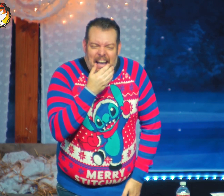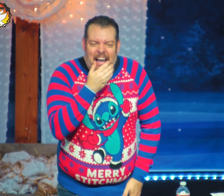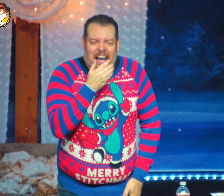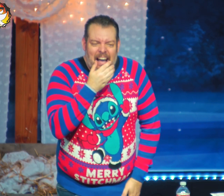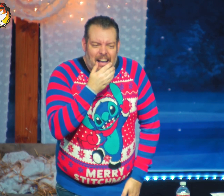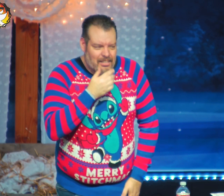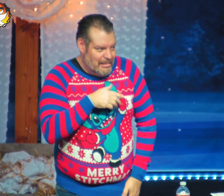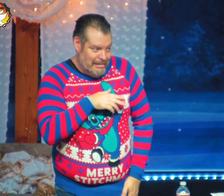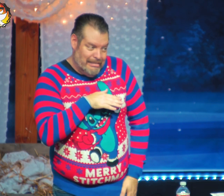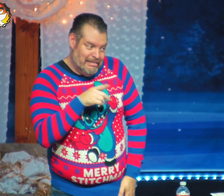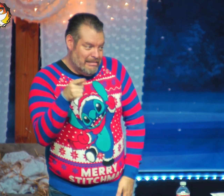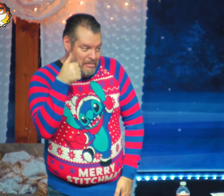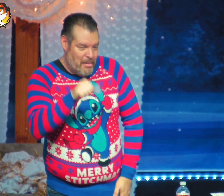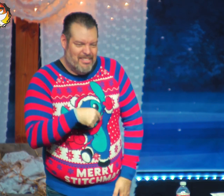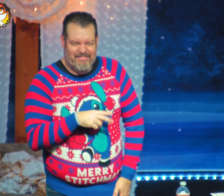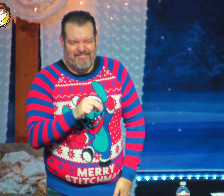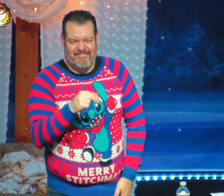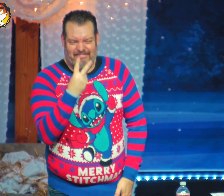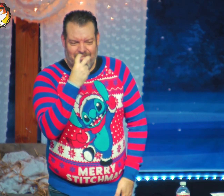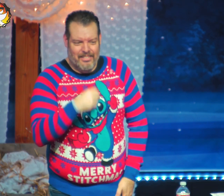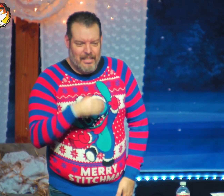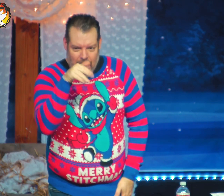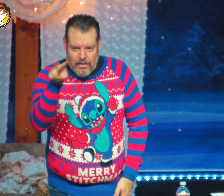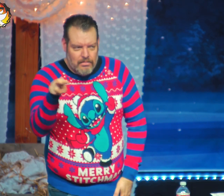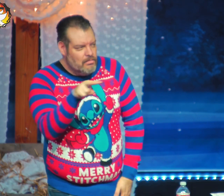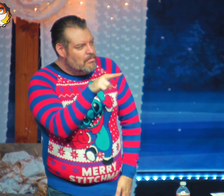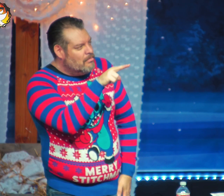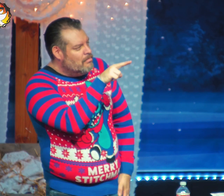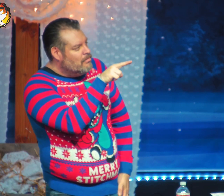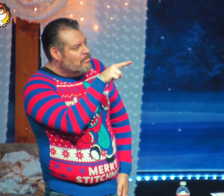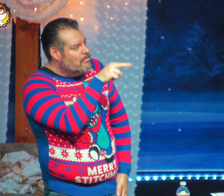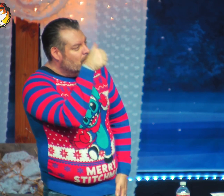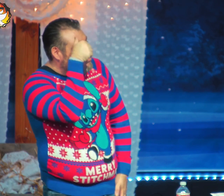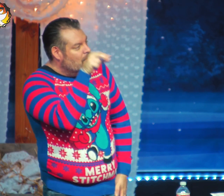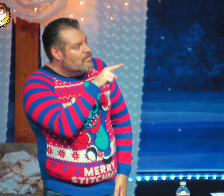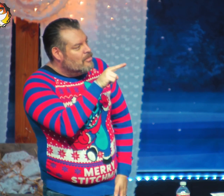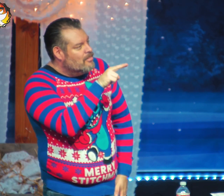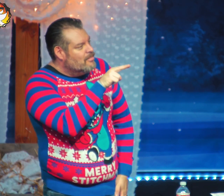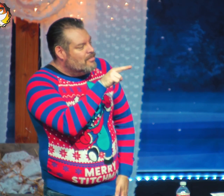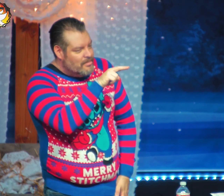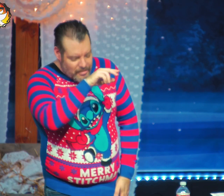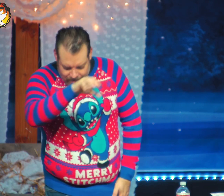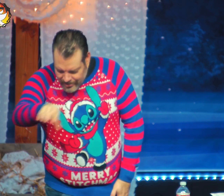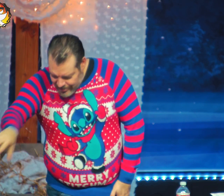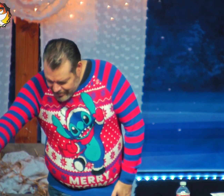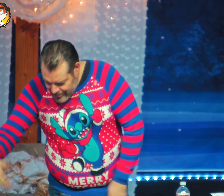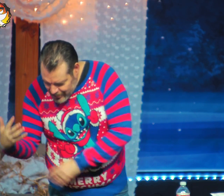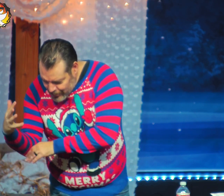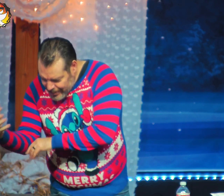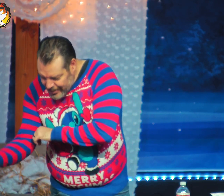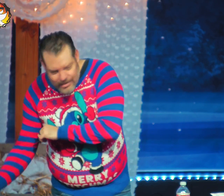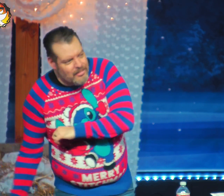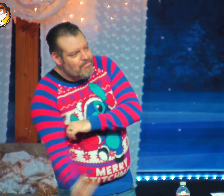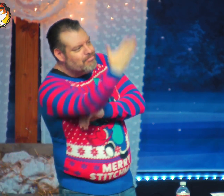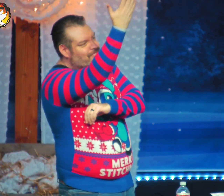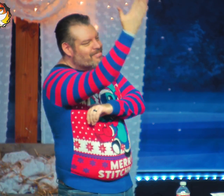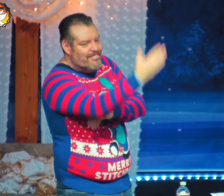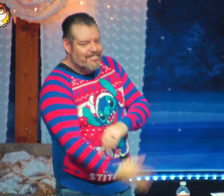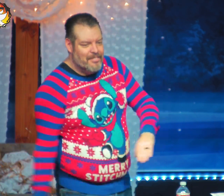that elephant 20 years later showed up at the zoo and saw this scar, you know, that looks like that